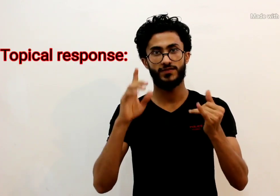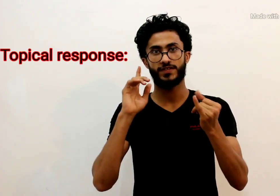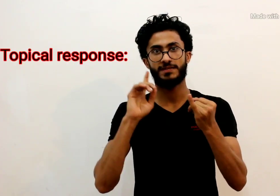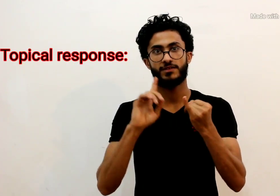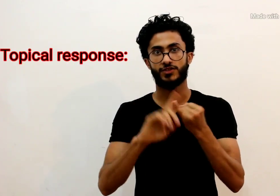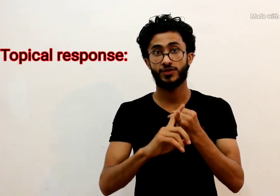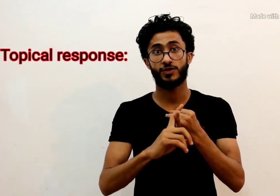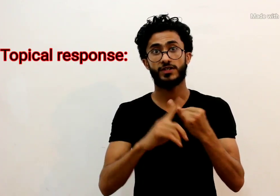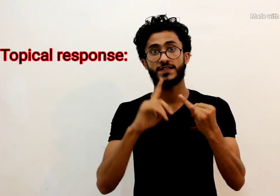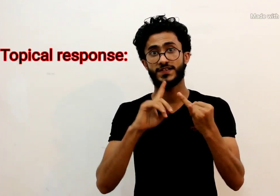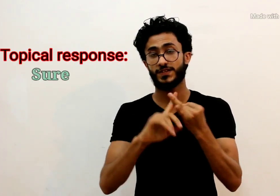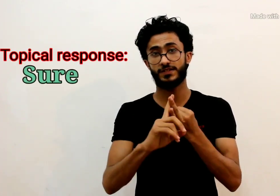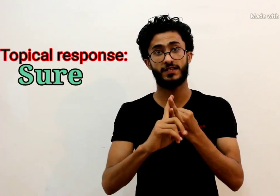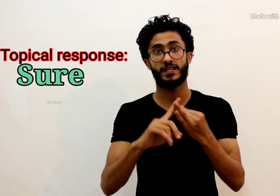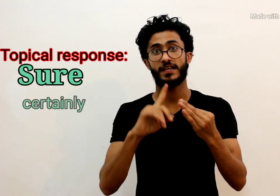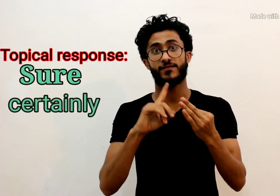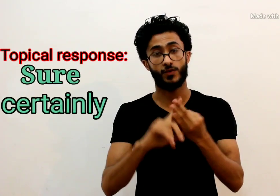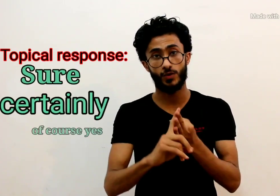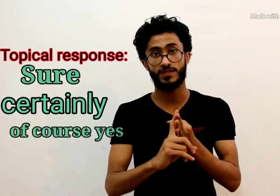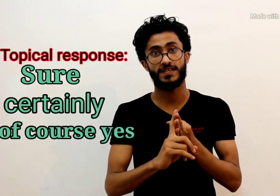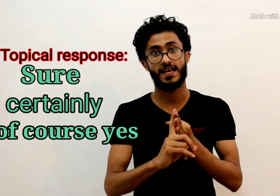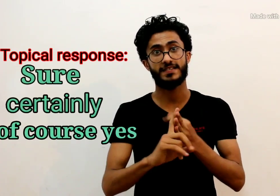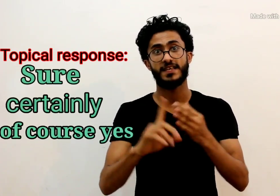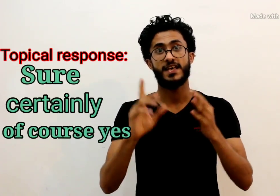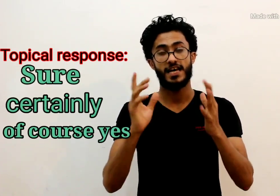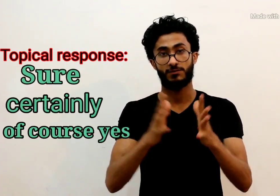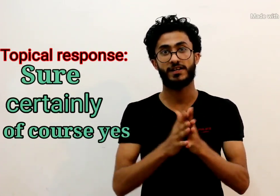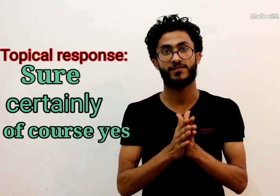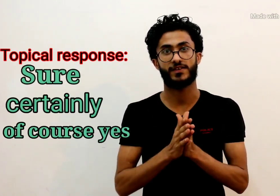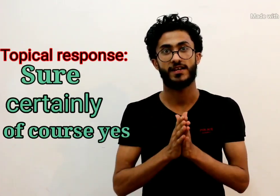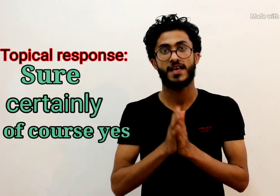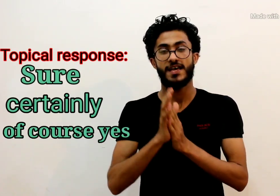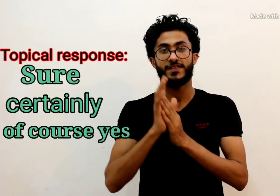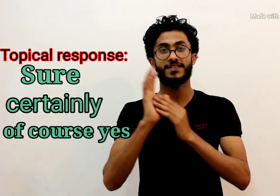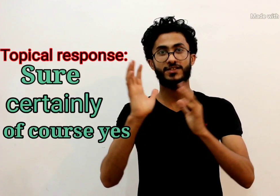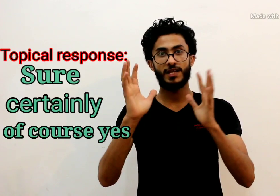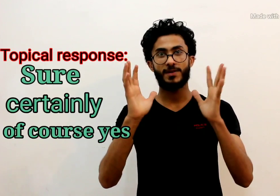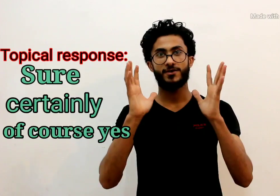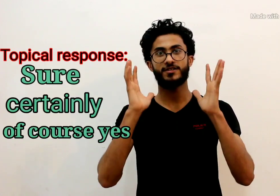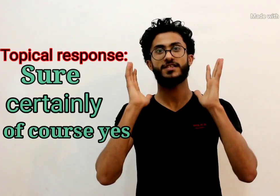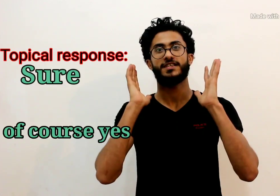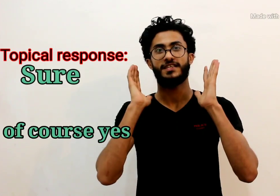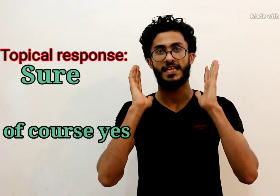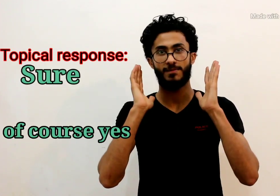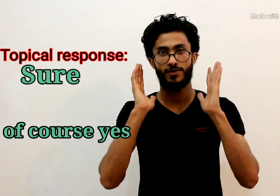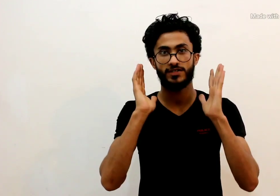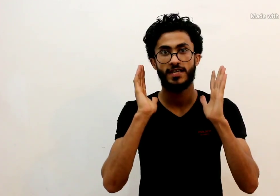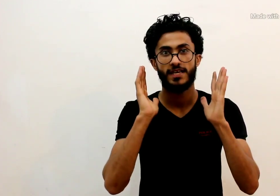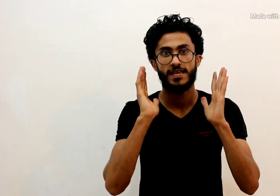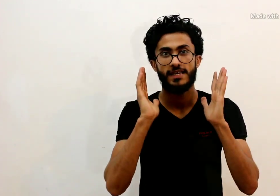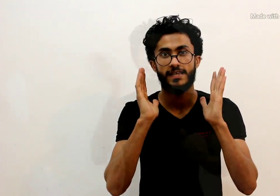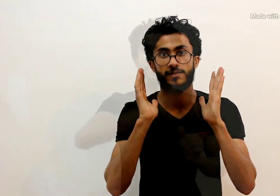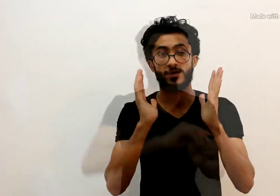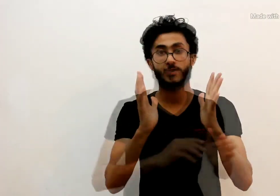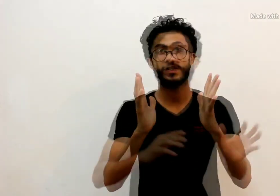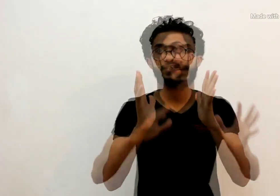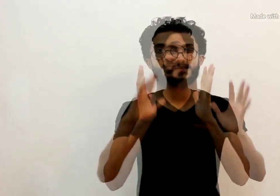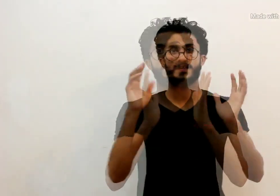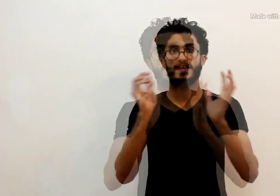For example, sure, certainly, of course, yes, and whatever. This is all about request, polite.